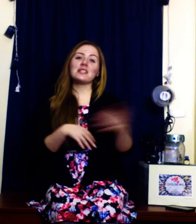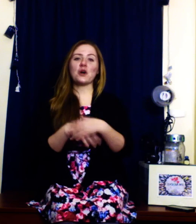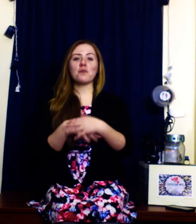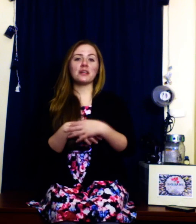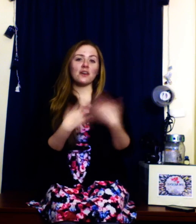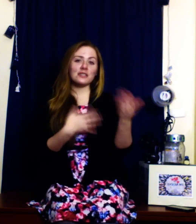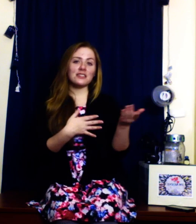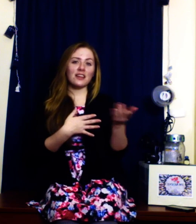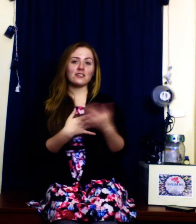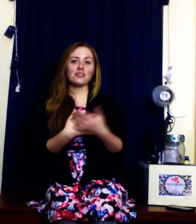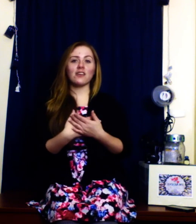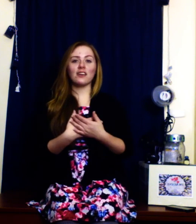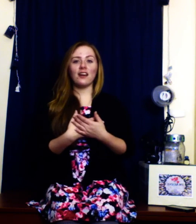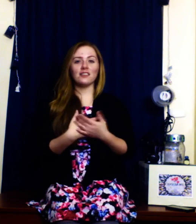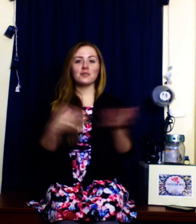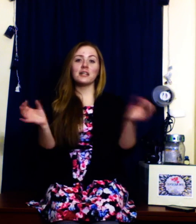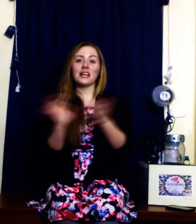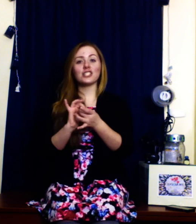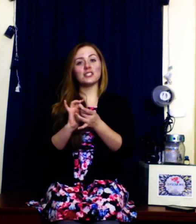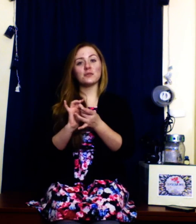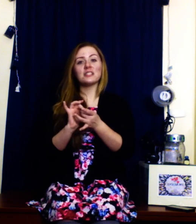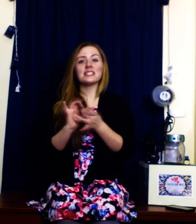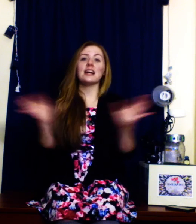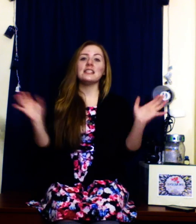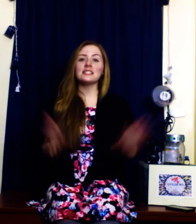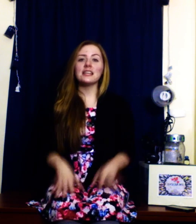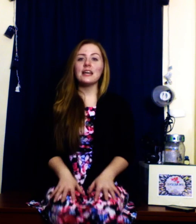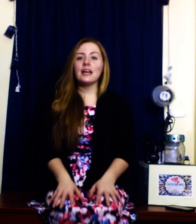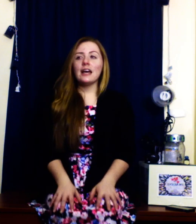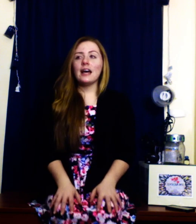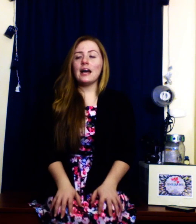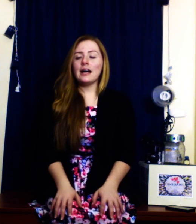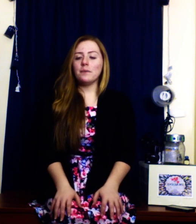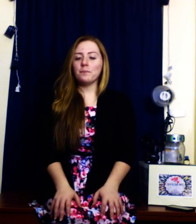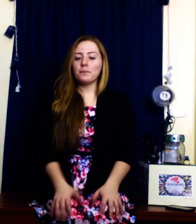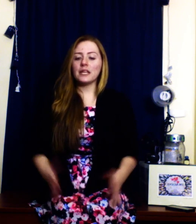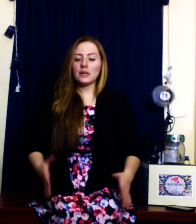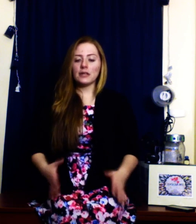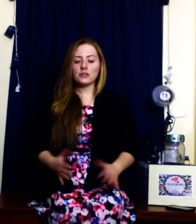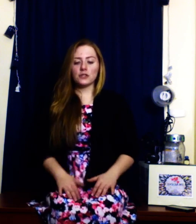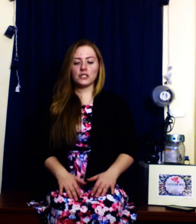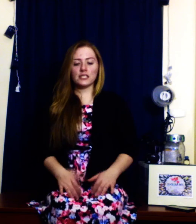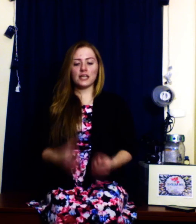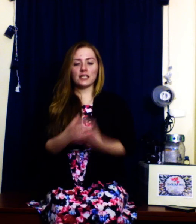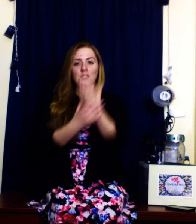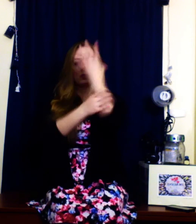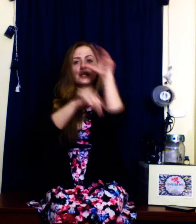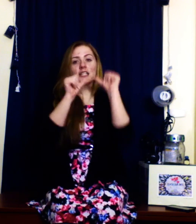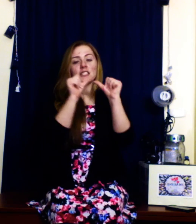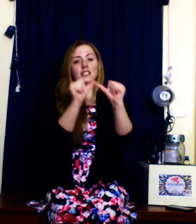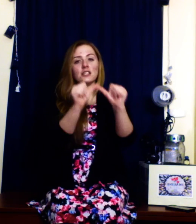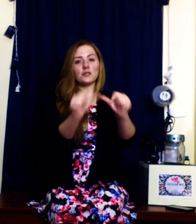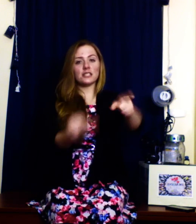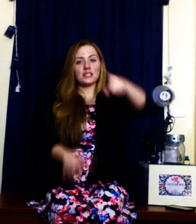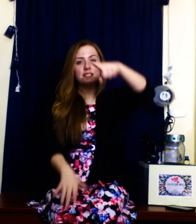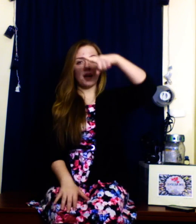but go into the other song, some connections with the signs. But anyway, so she's saying spring continues into